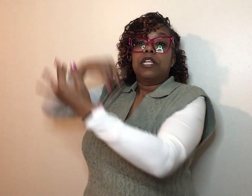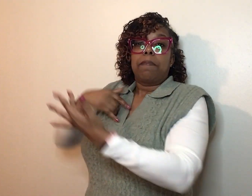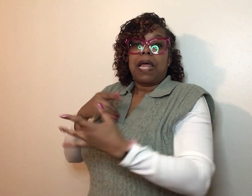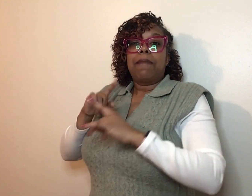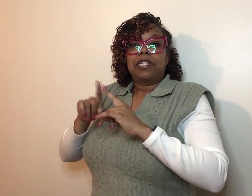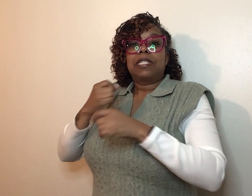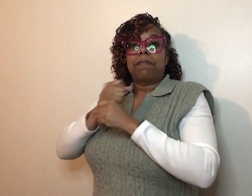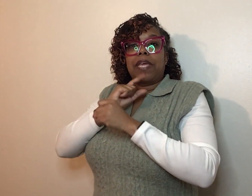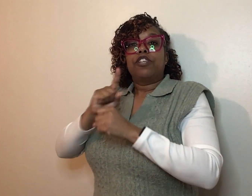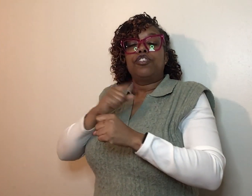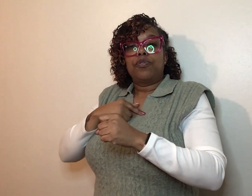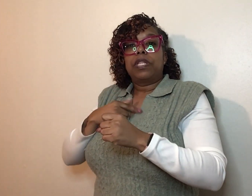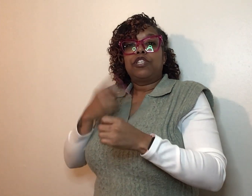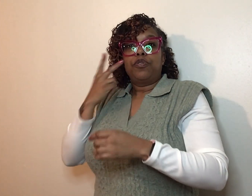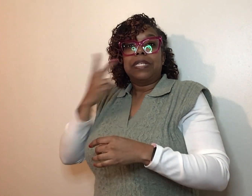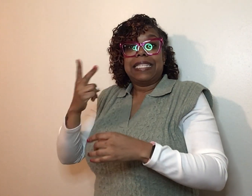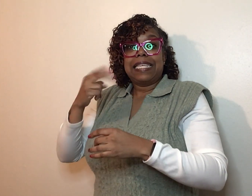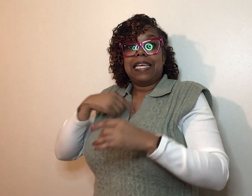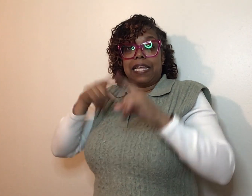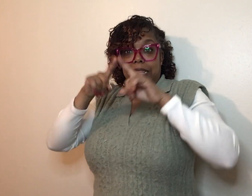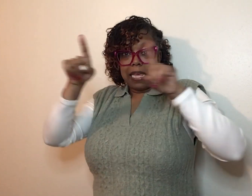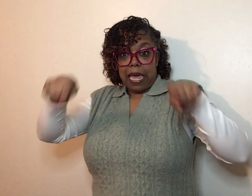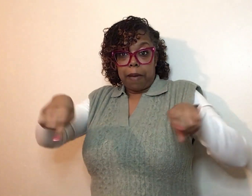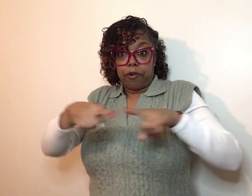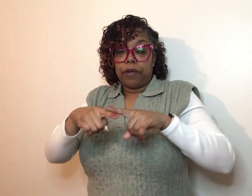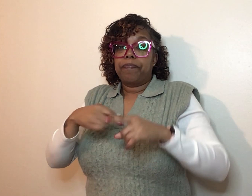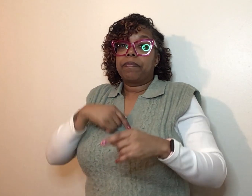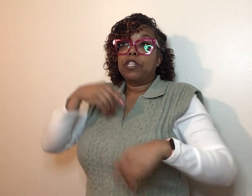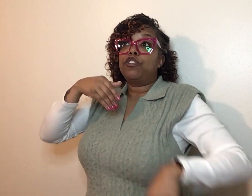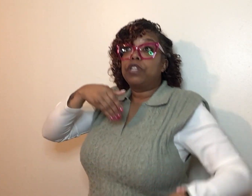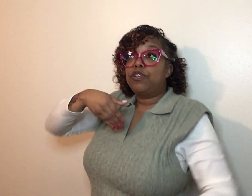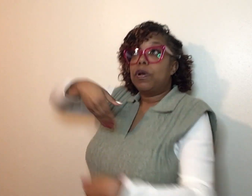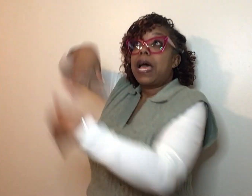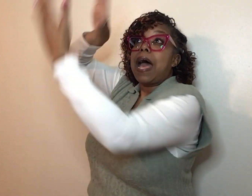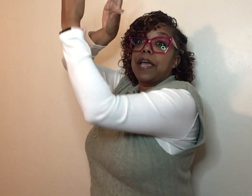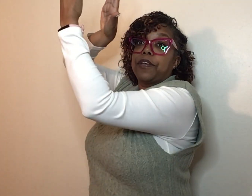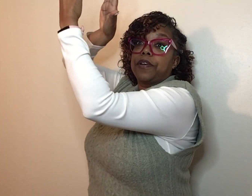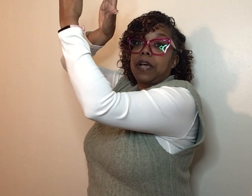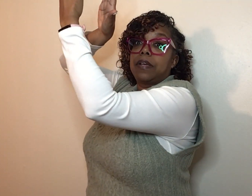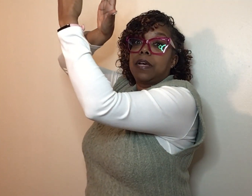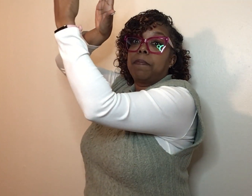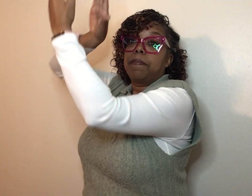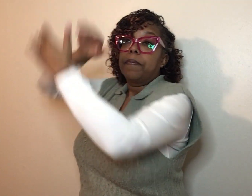but I'm just making sure that you can see it in the camera. But you can do it higher, up.